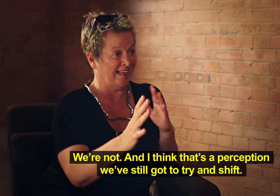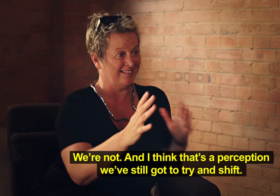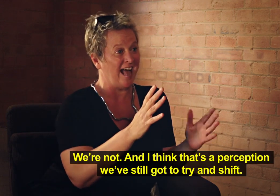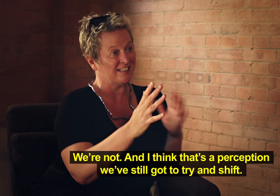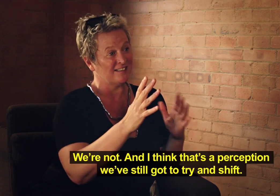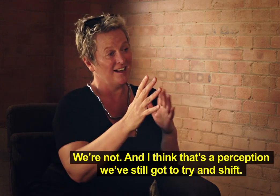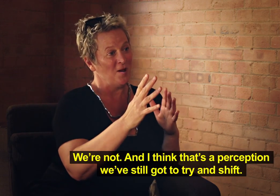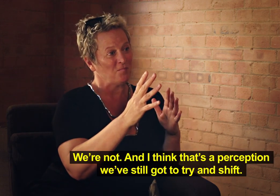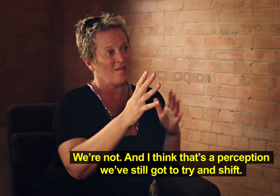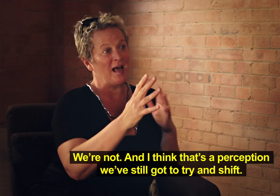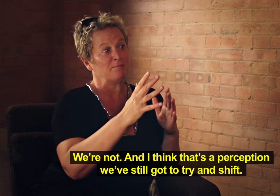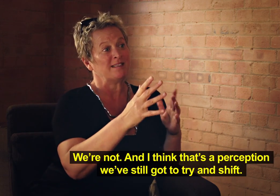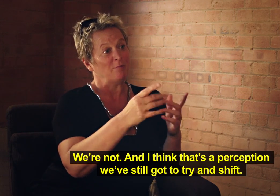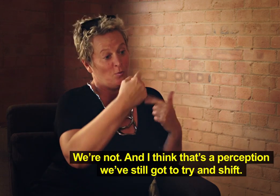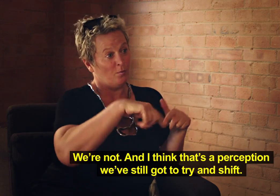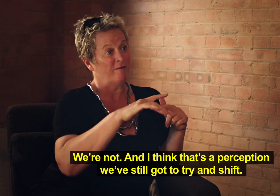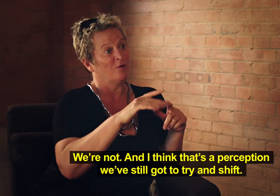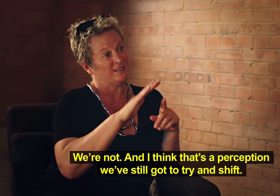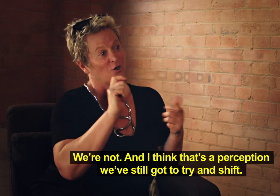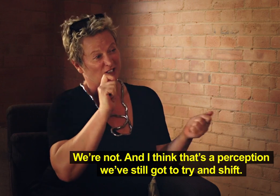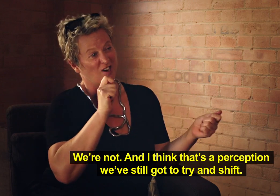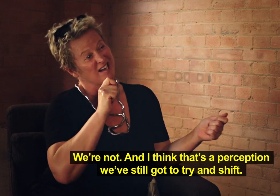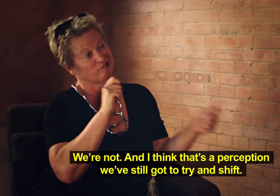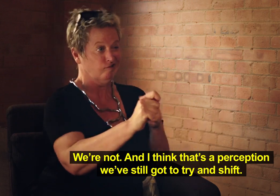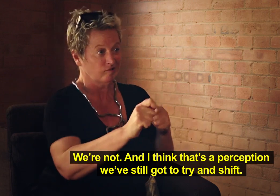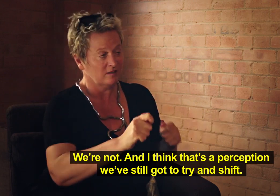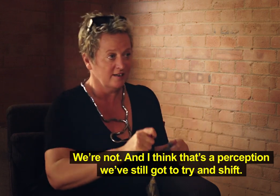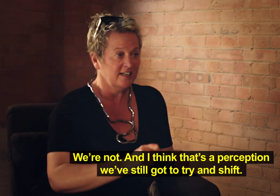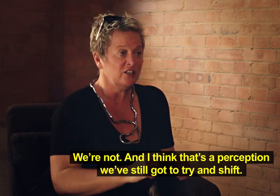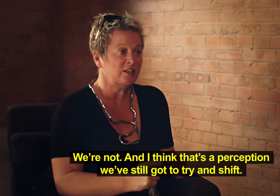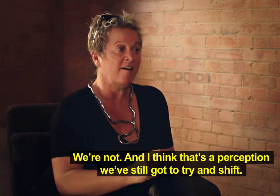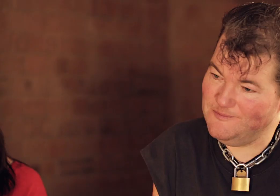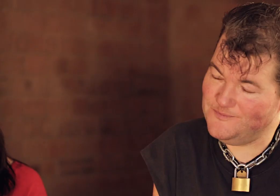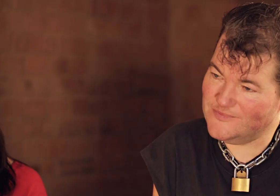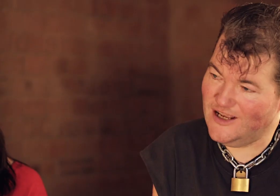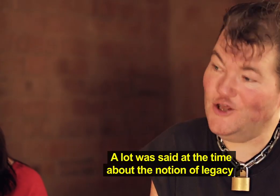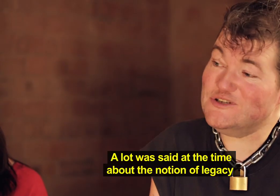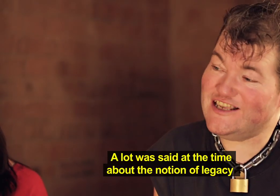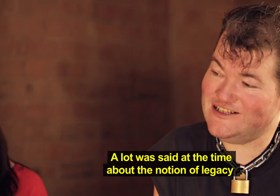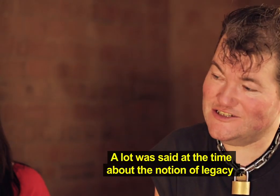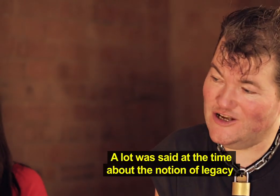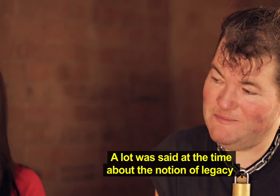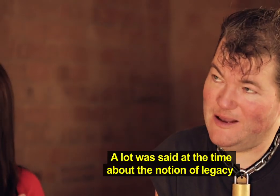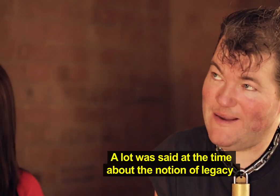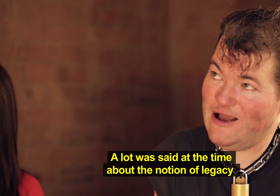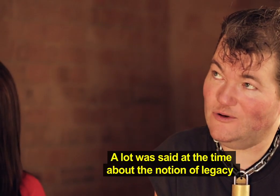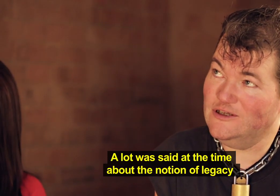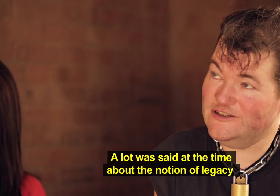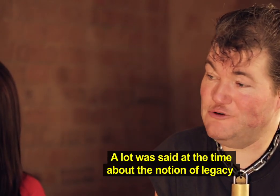think that's perception we've still got to try and shift. A lot was said at the time about the notion